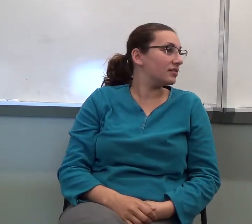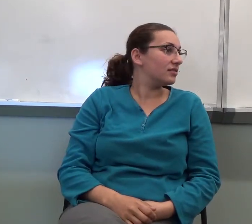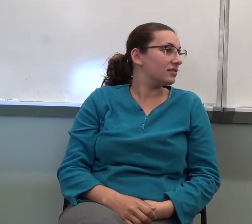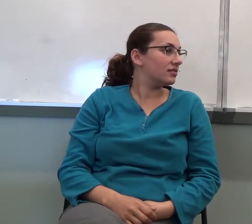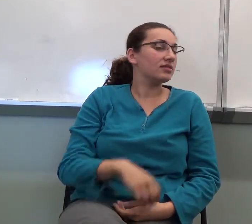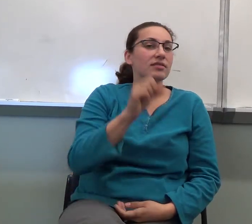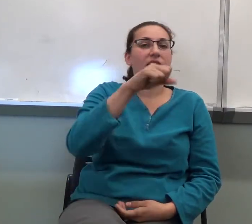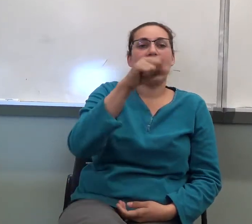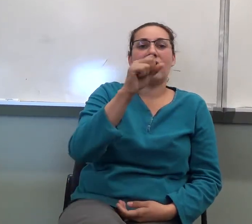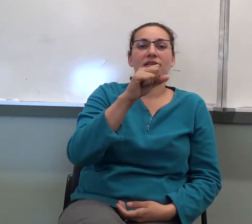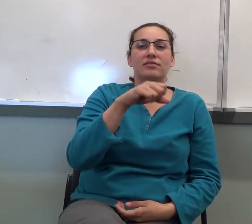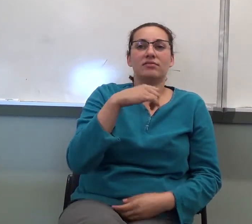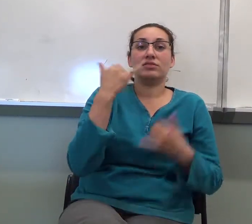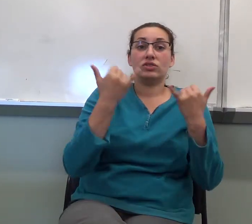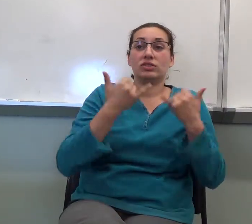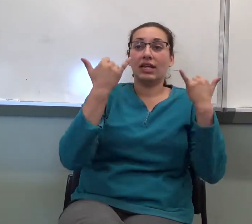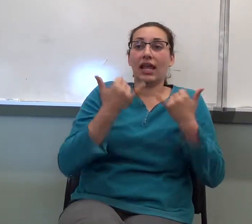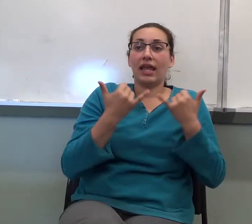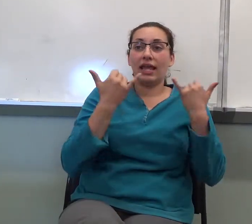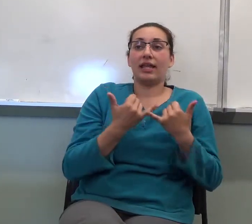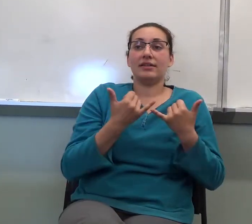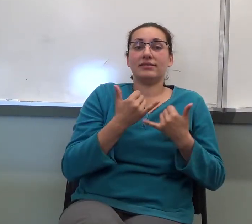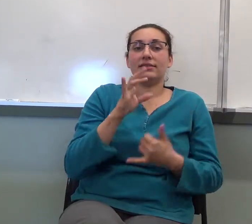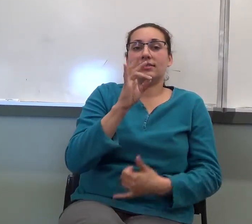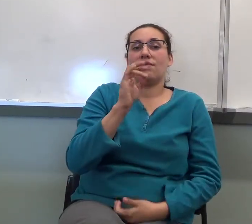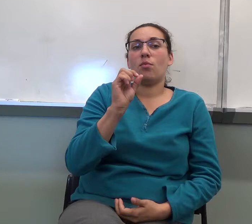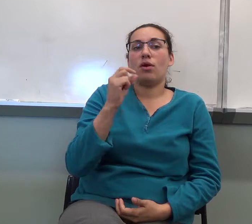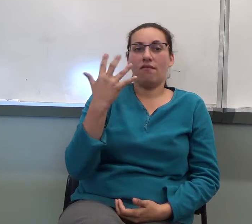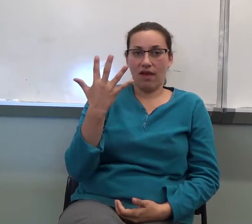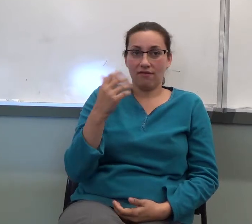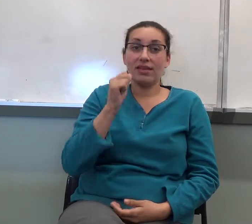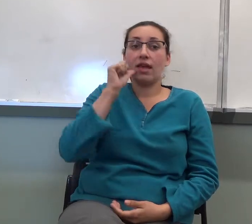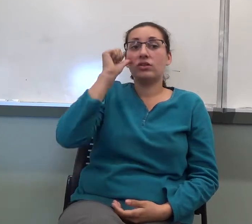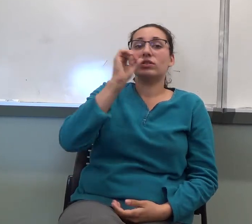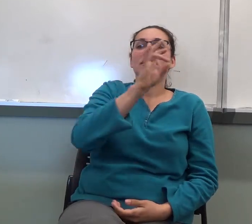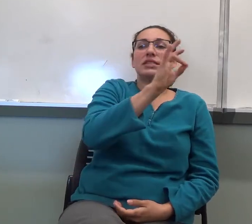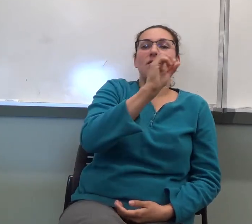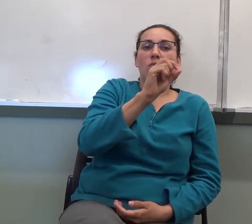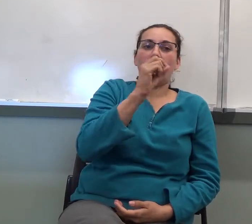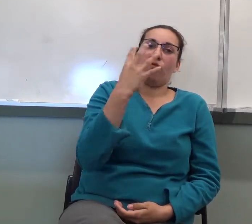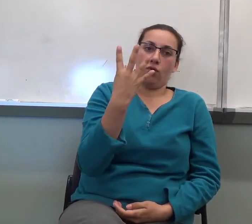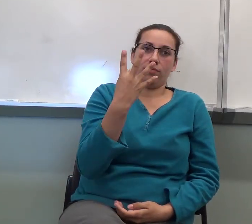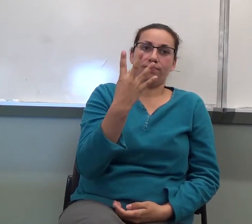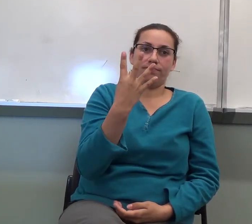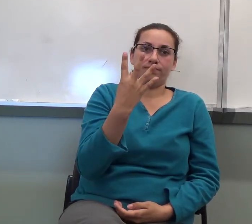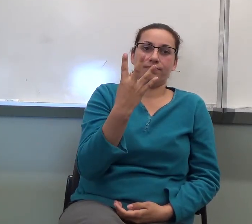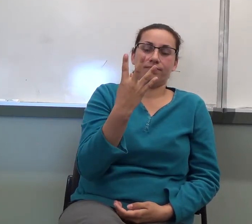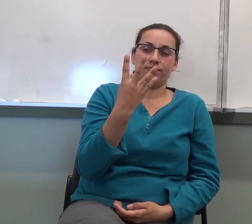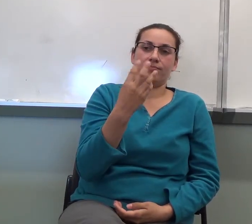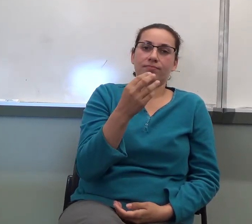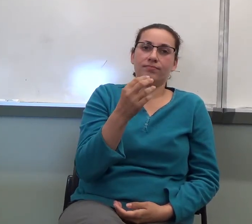Okay. All right. Let's go to 7.5 and see if you have homework questions.